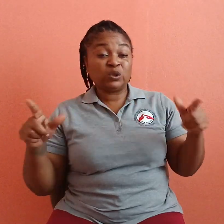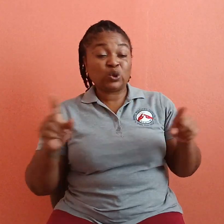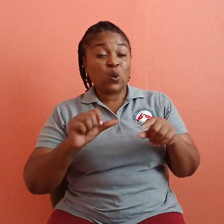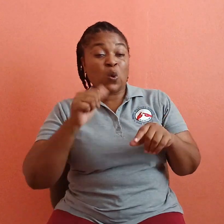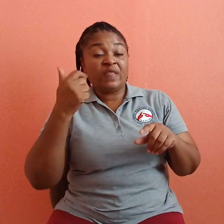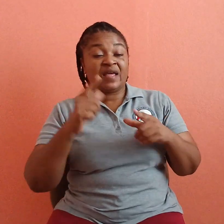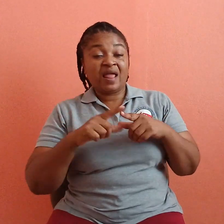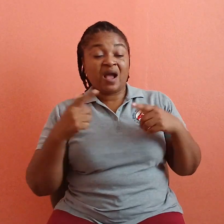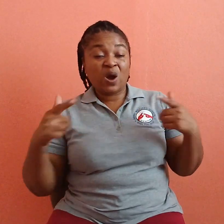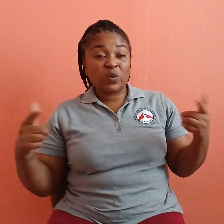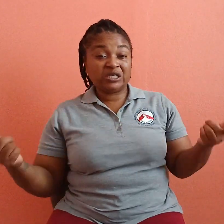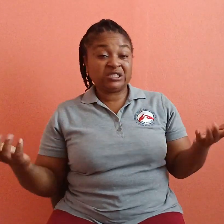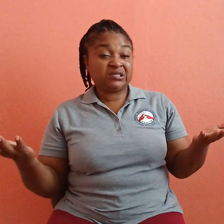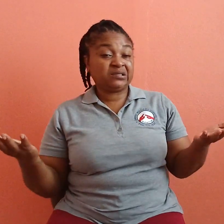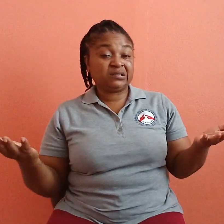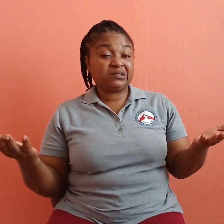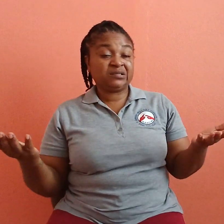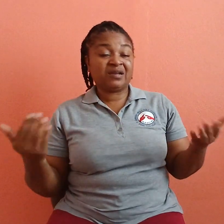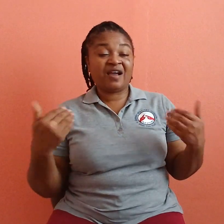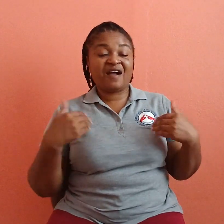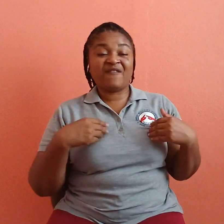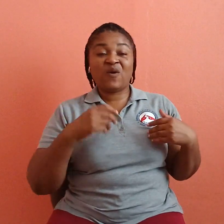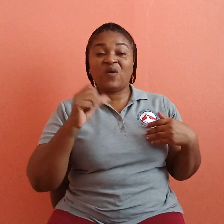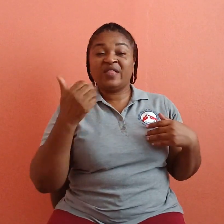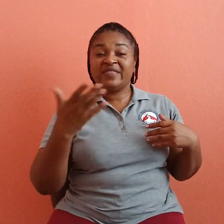Do you have any other thing that is relevant?